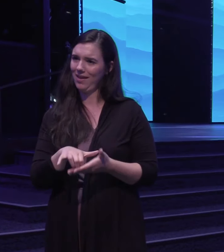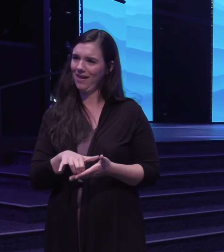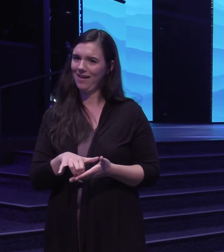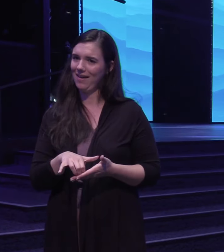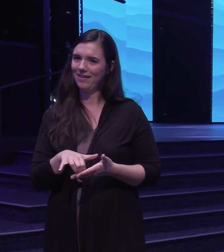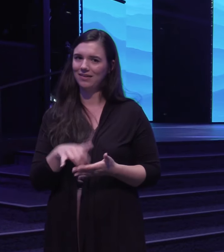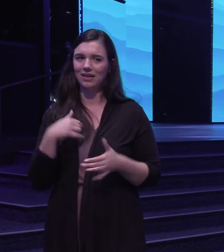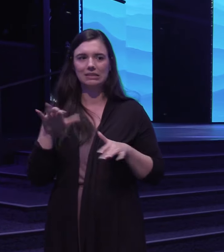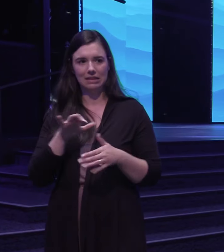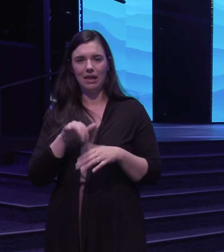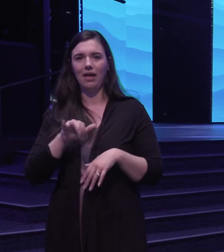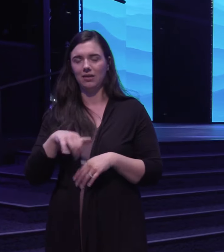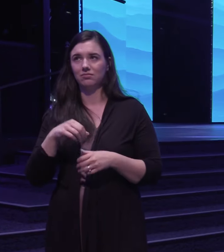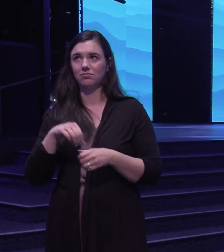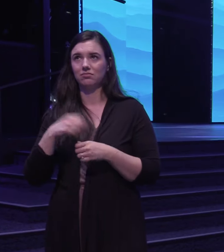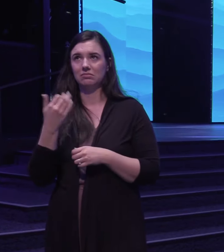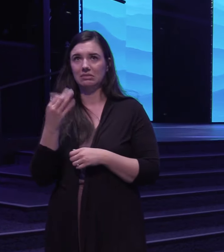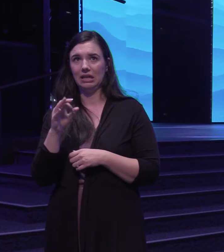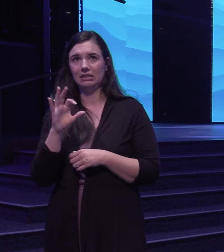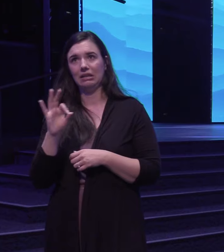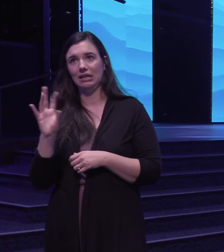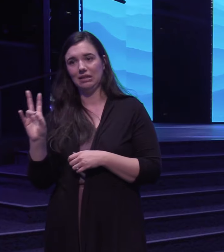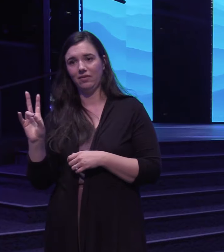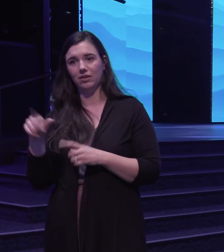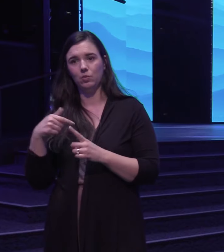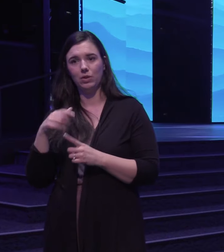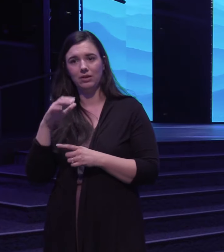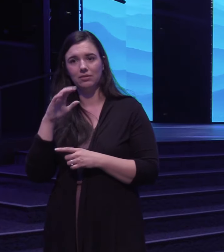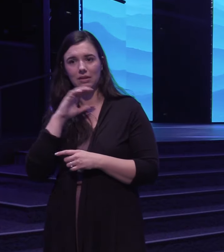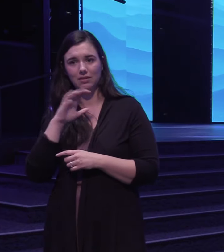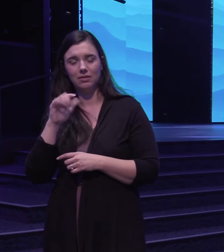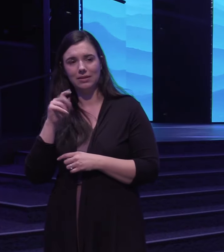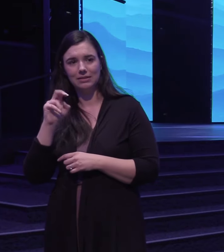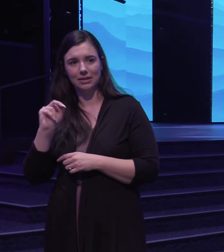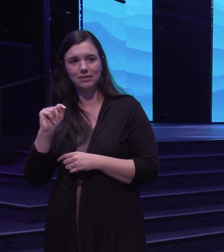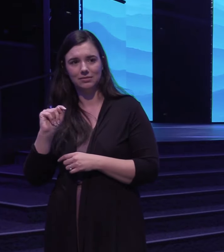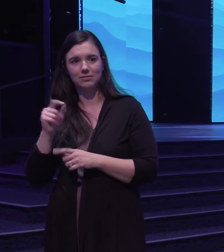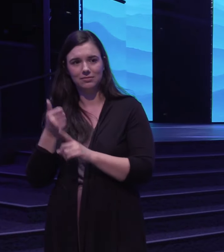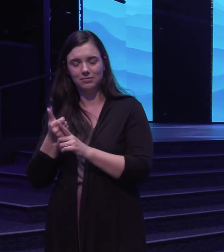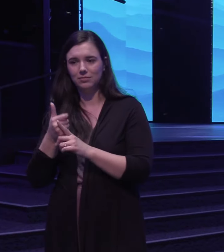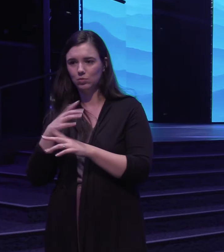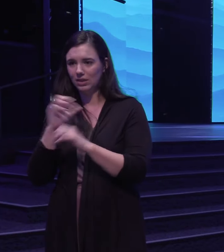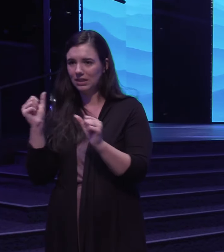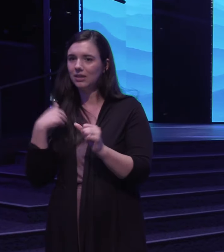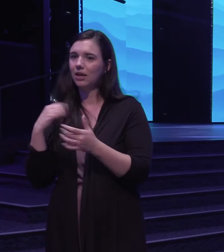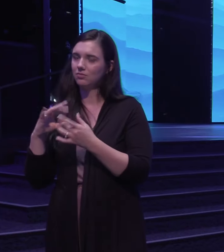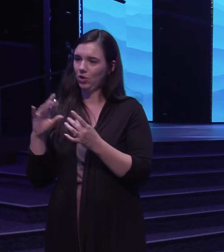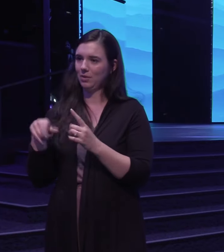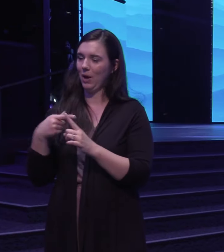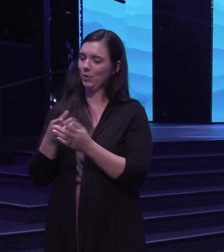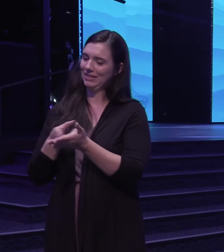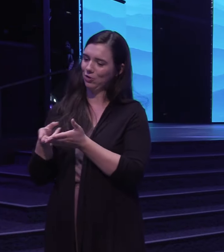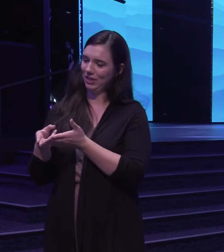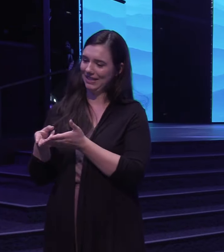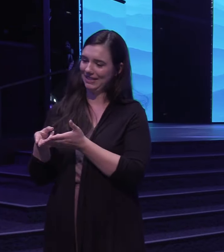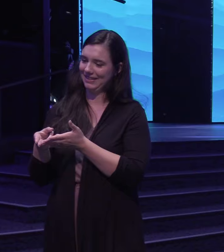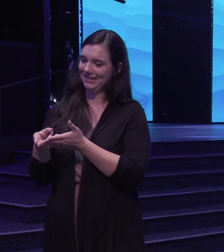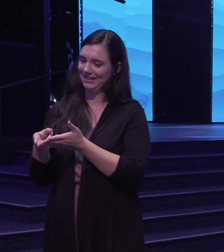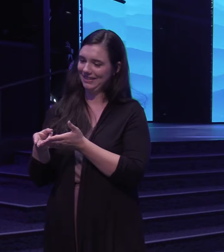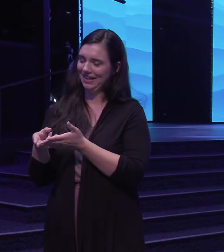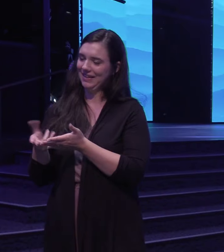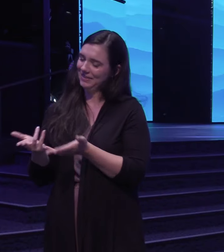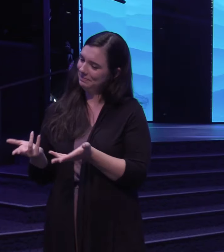I had done it in 1997 when Clinton was president. And I talked about integrity. And